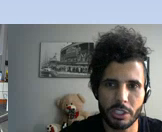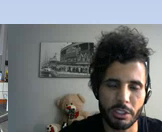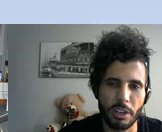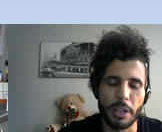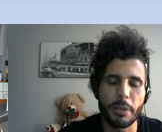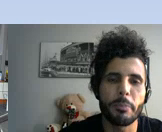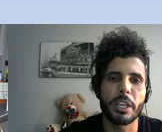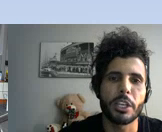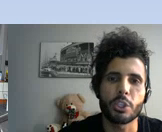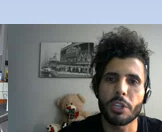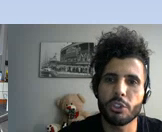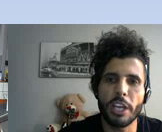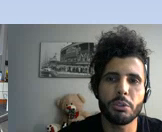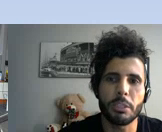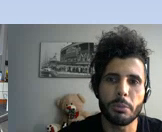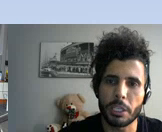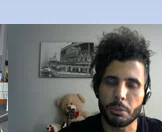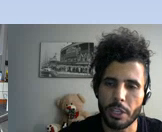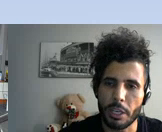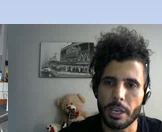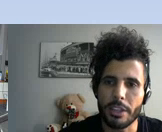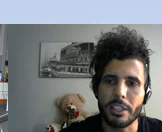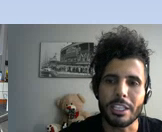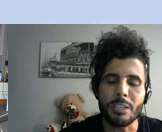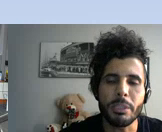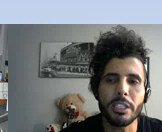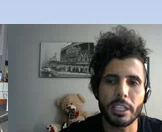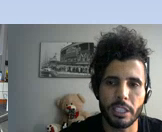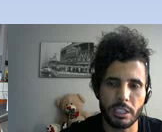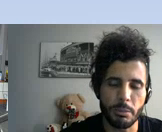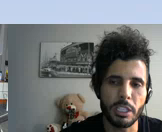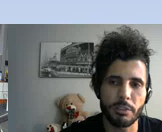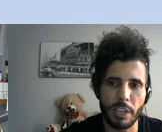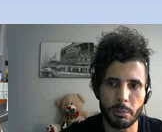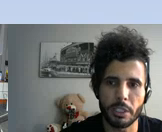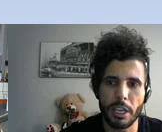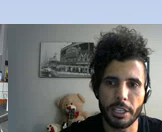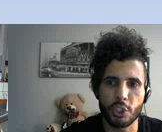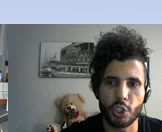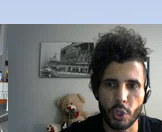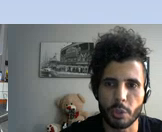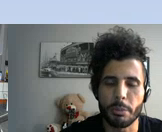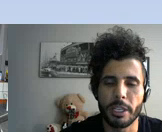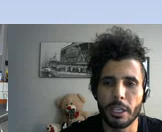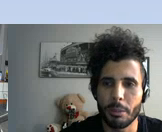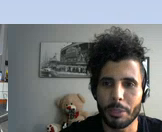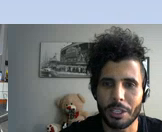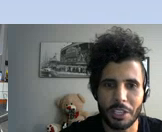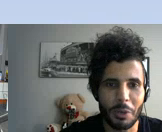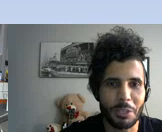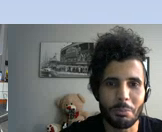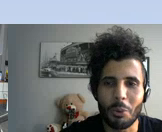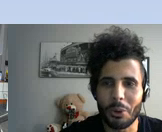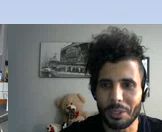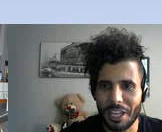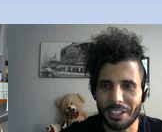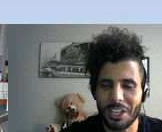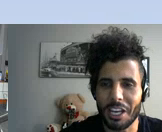southwestern Iran. So they tried to communicate with him. And his immediate family, I assume, because I wasn't born at the